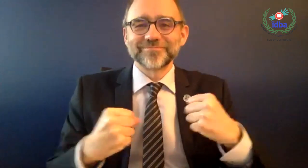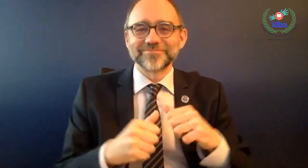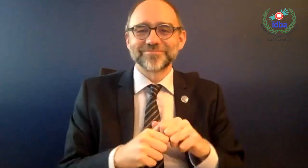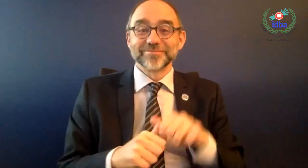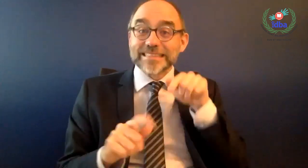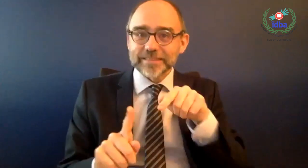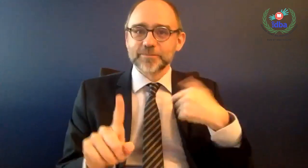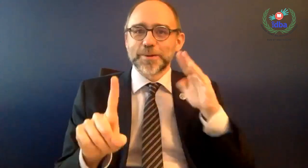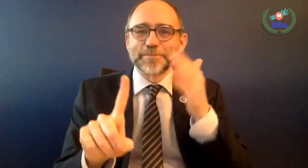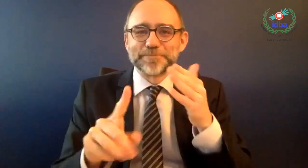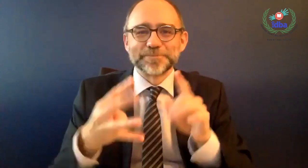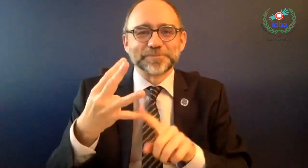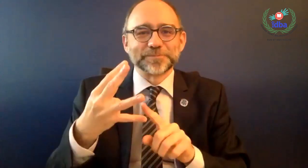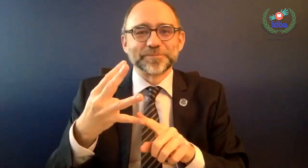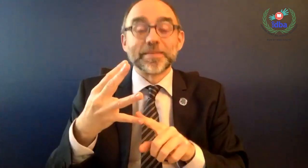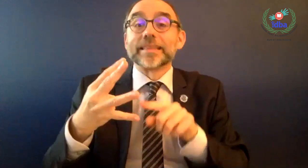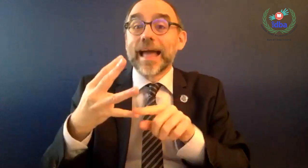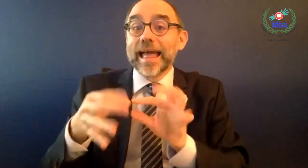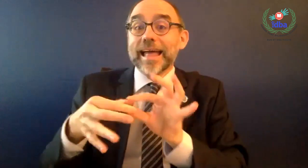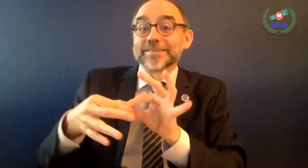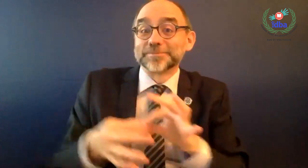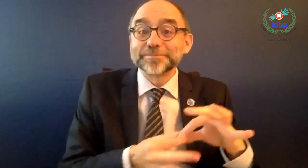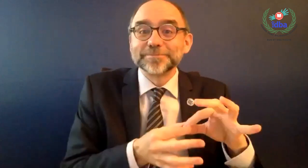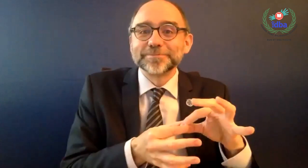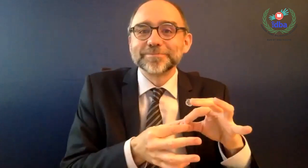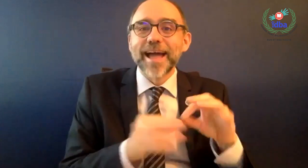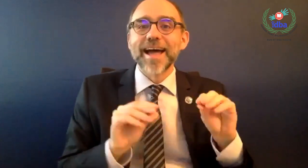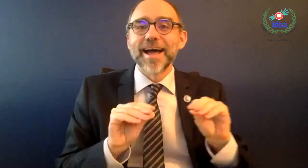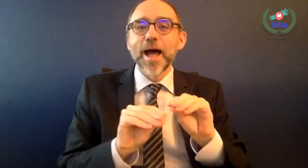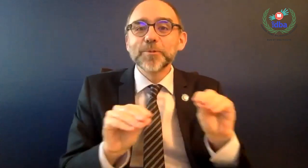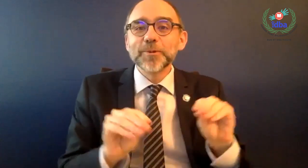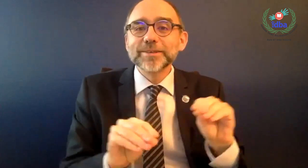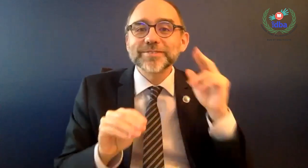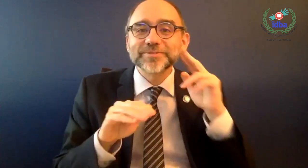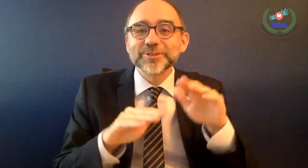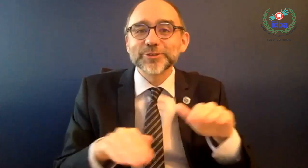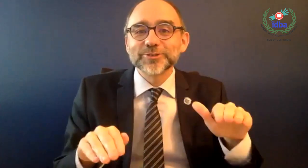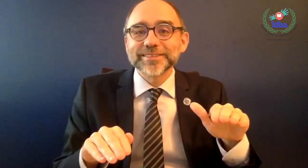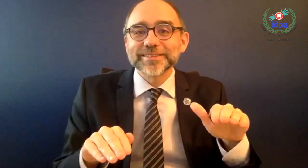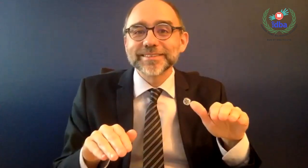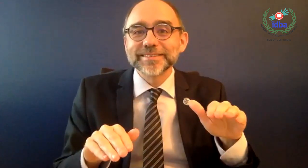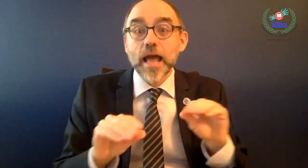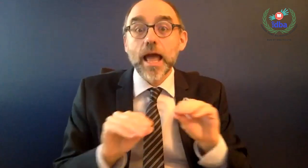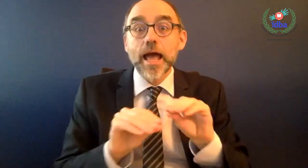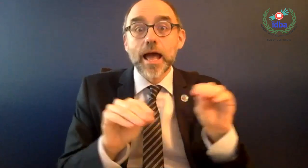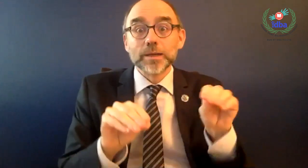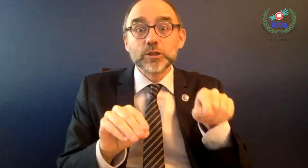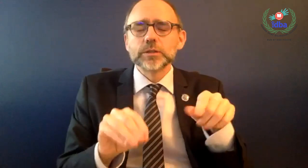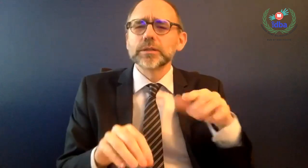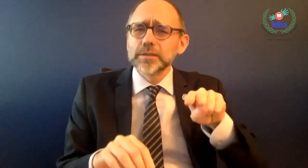to communicate. And for that strong bonding and that strong upbringing of deaf children, it is very